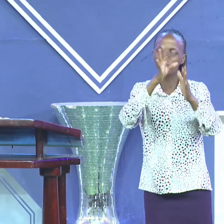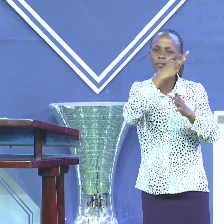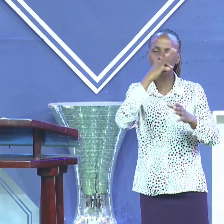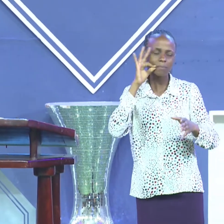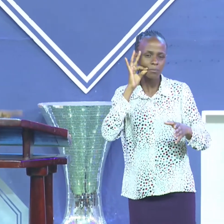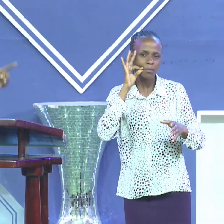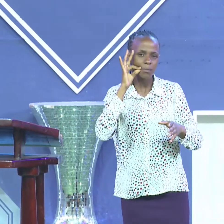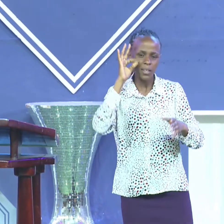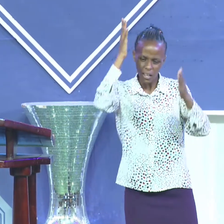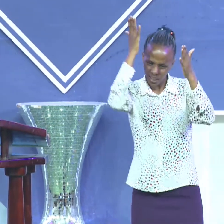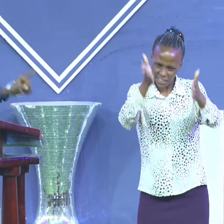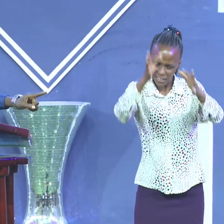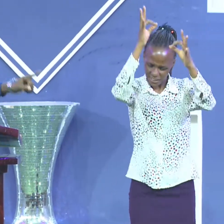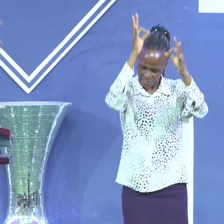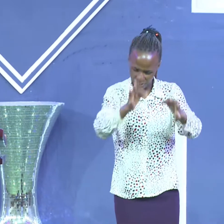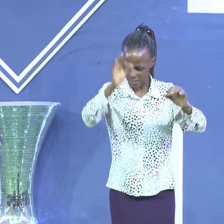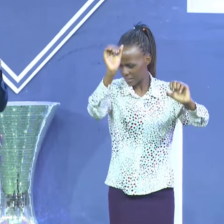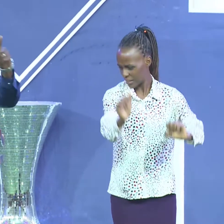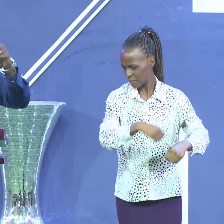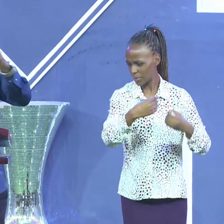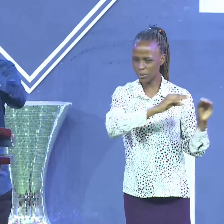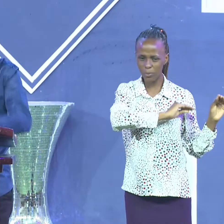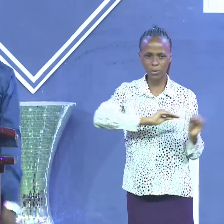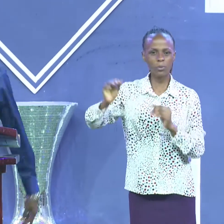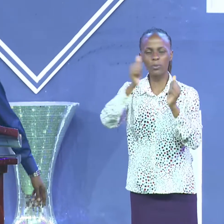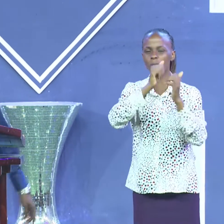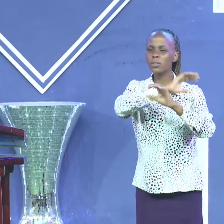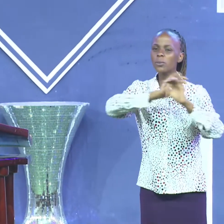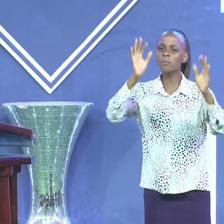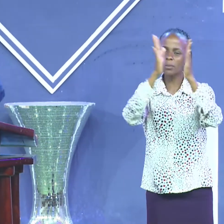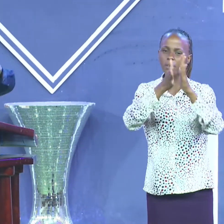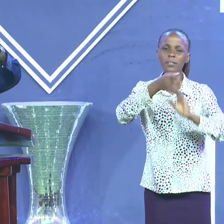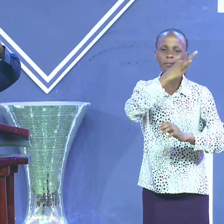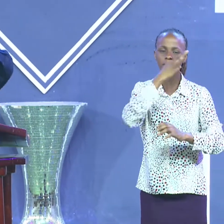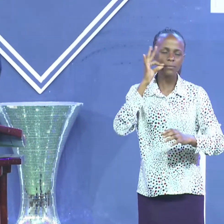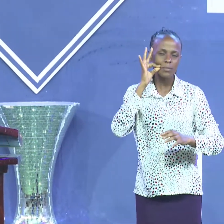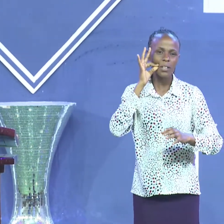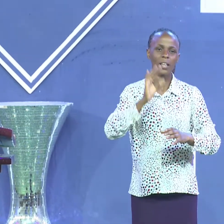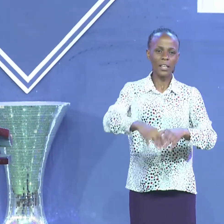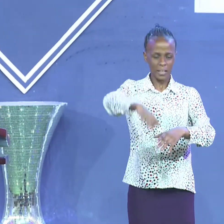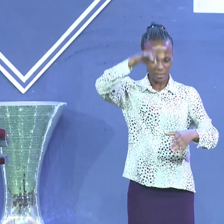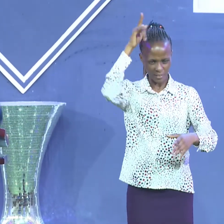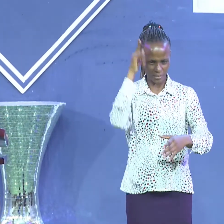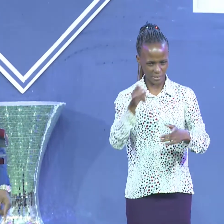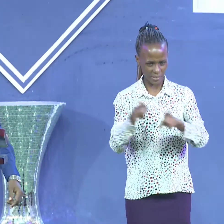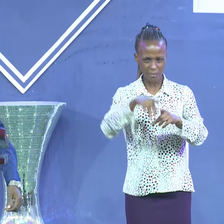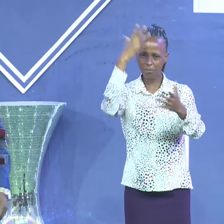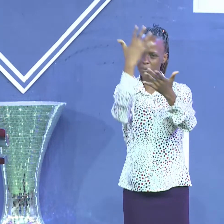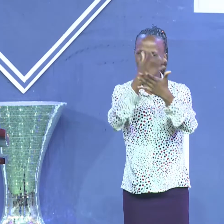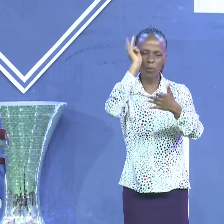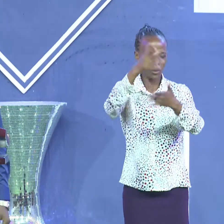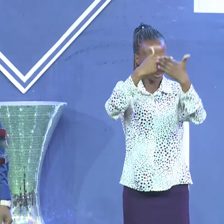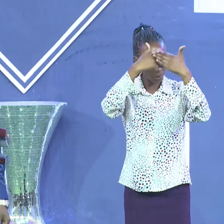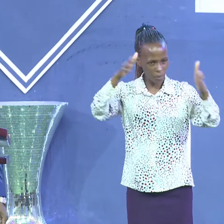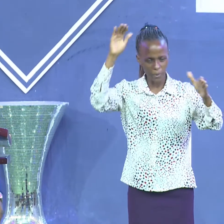prayer and fasting, that there are things that cannot go away by prayer and fasting. ekkomera ligenda kweggula. This